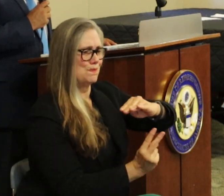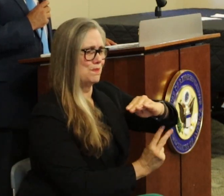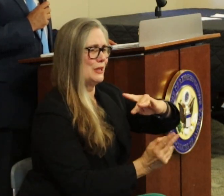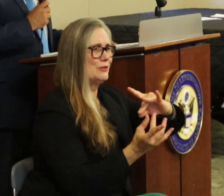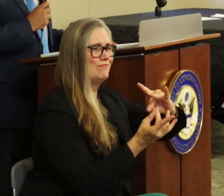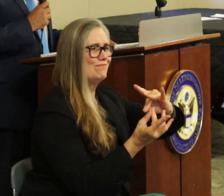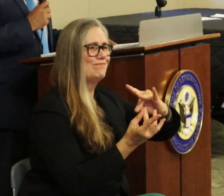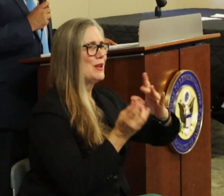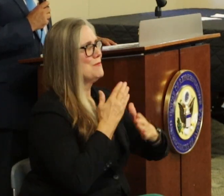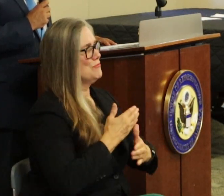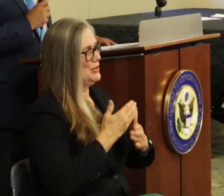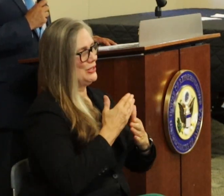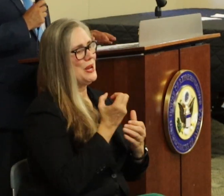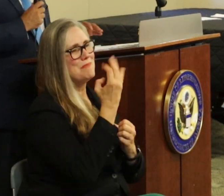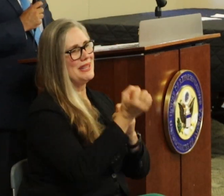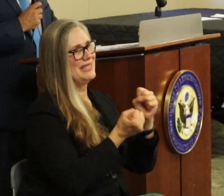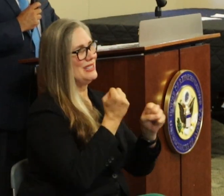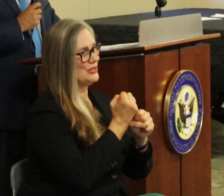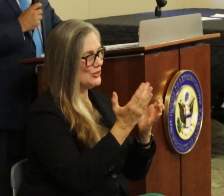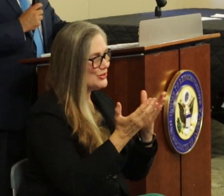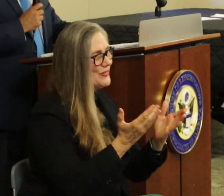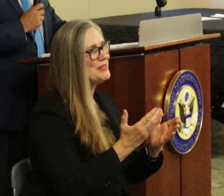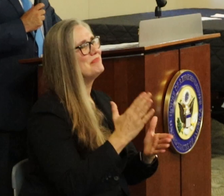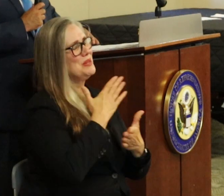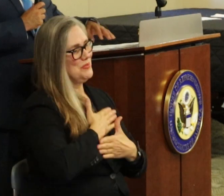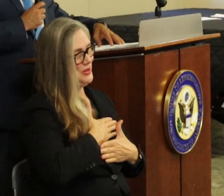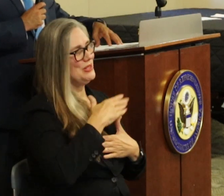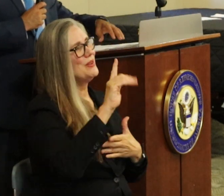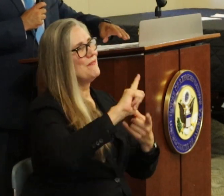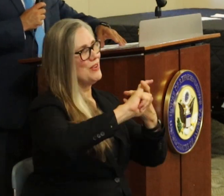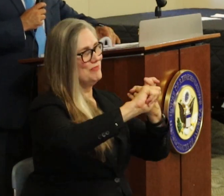and I appreciate our friendship as well. Thank you, Steve, for your nice introduction.